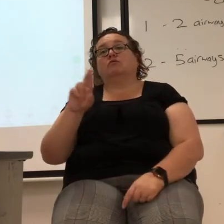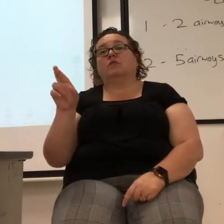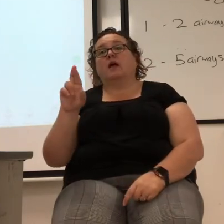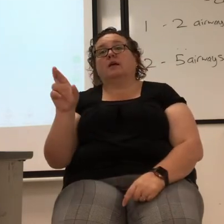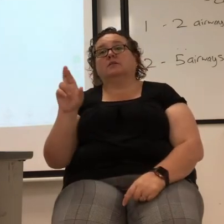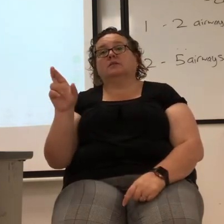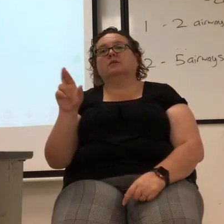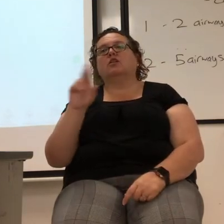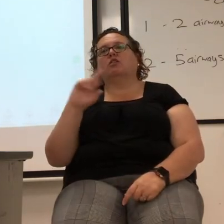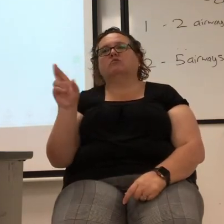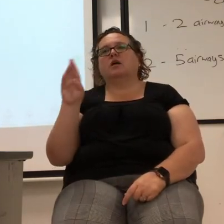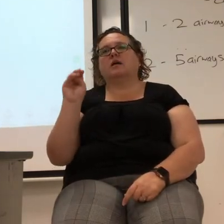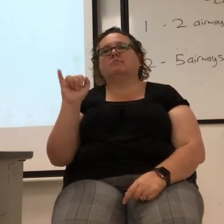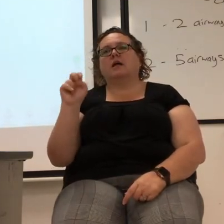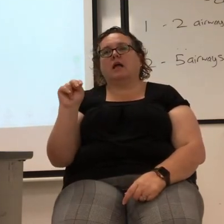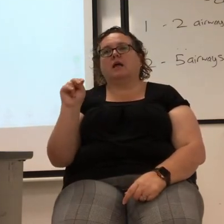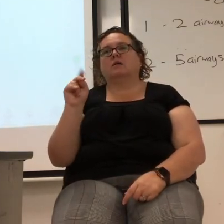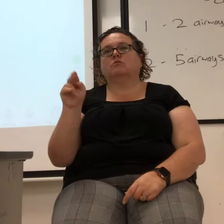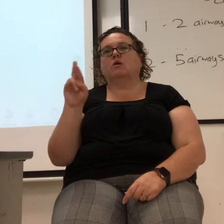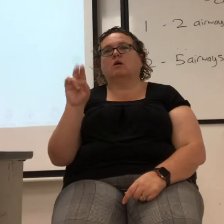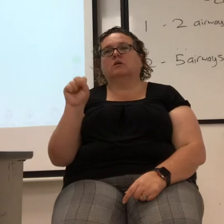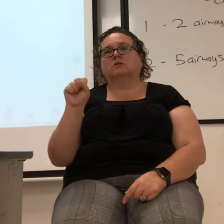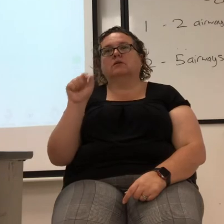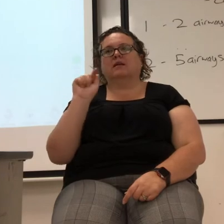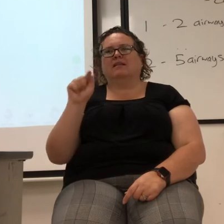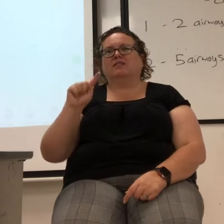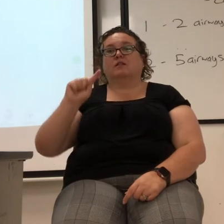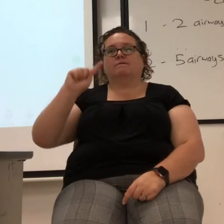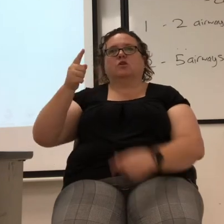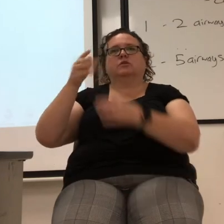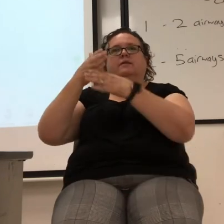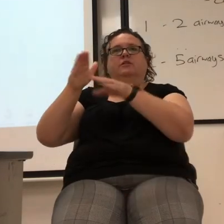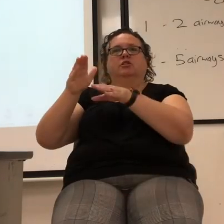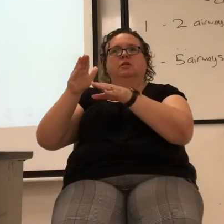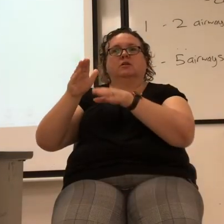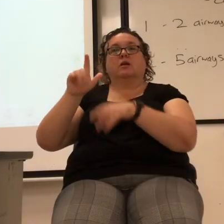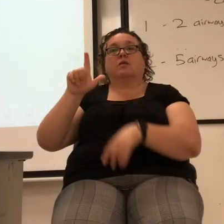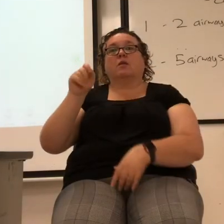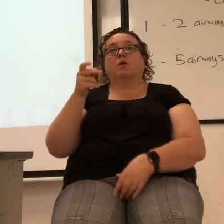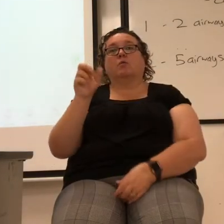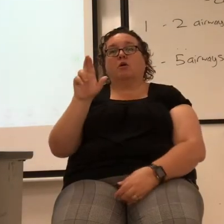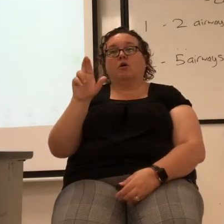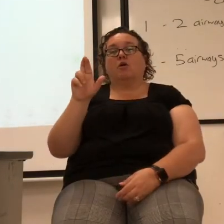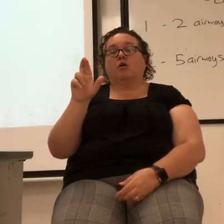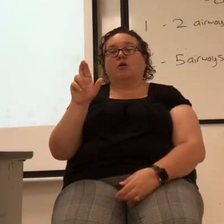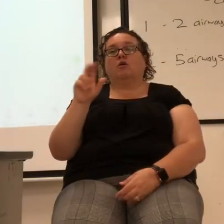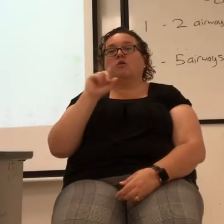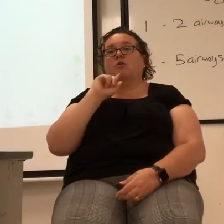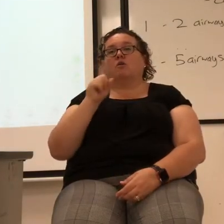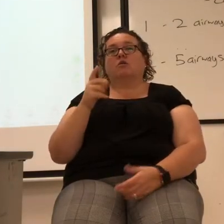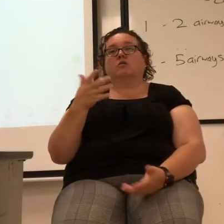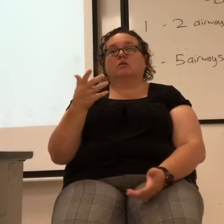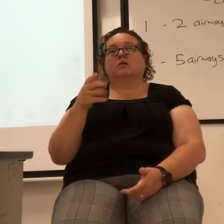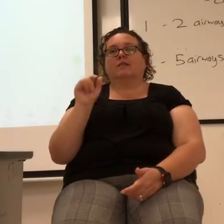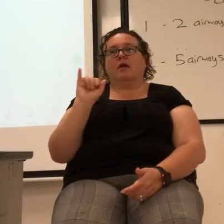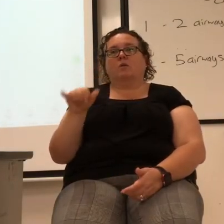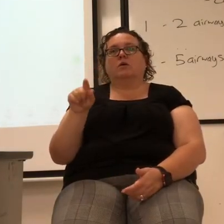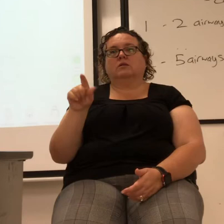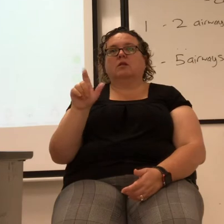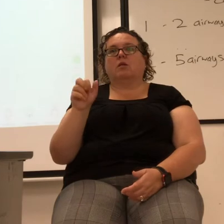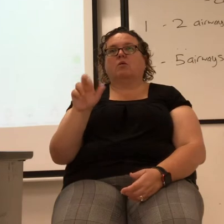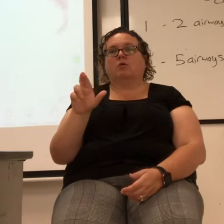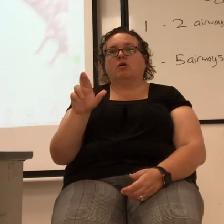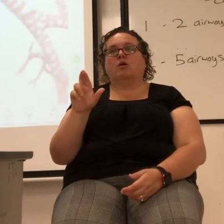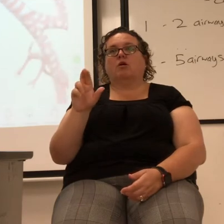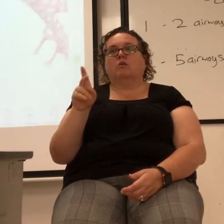here's the right main bronchus, okay? That's the first division. The lobar bronchi are that one there, and that's a lobar